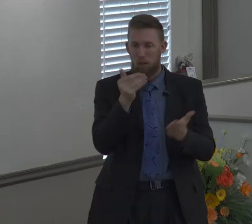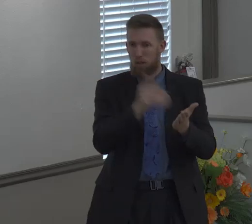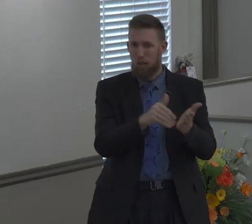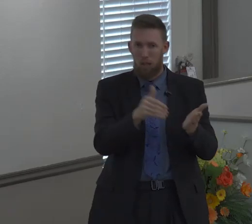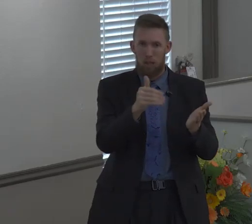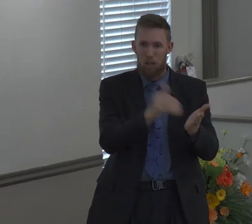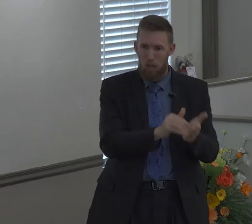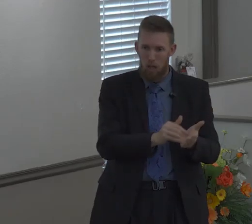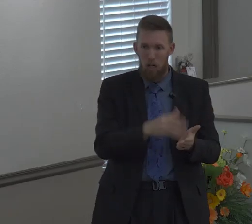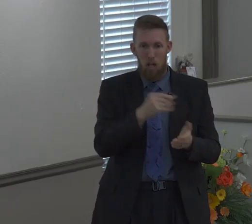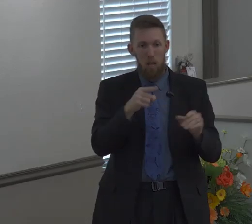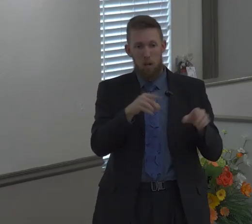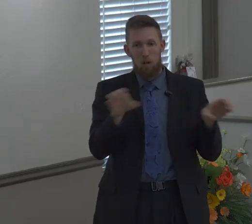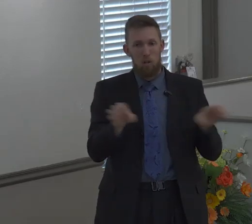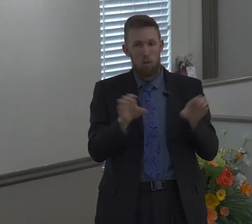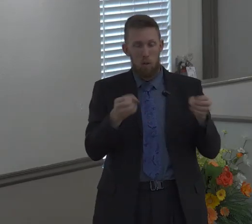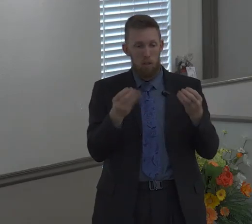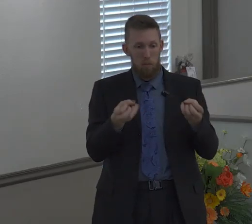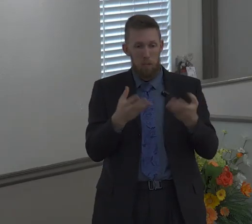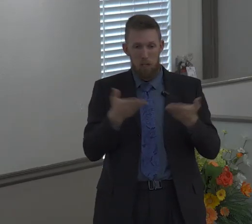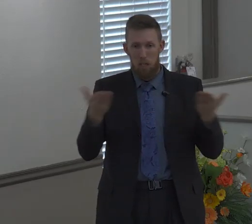this college. Oh, I'm doing this thing.